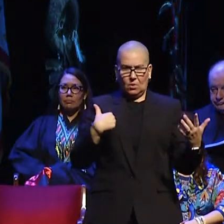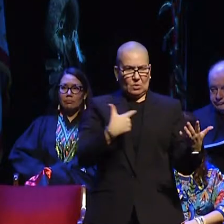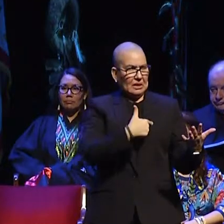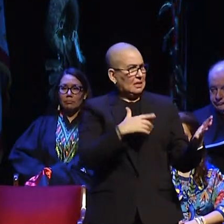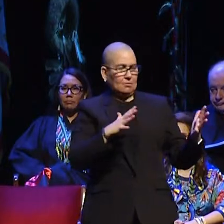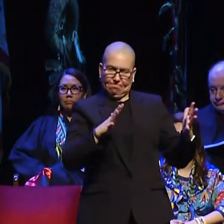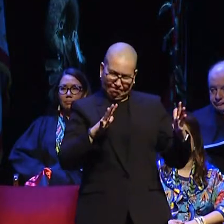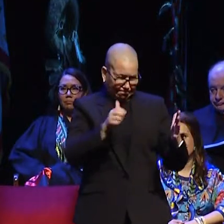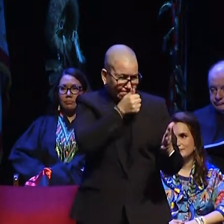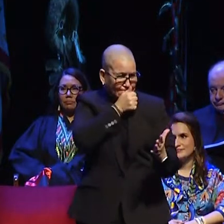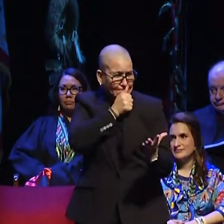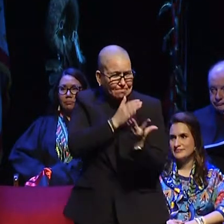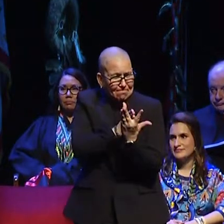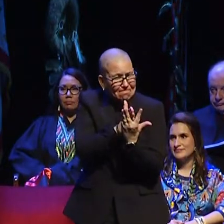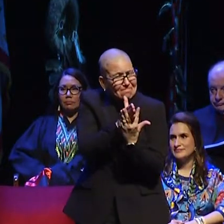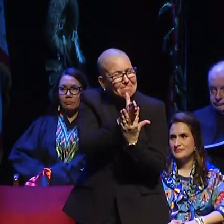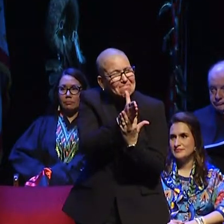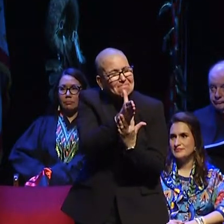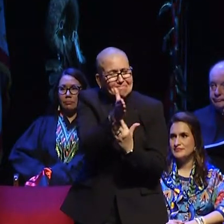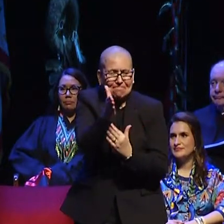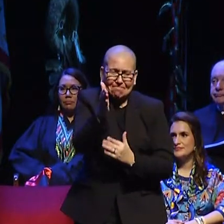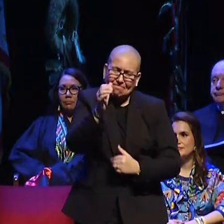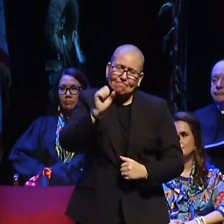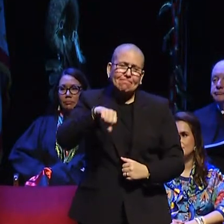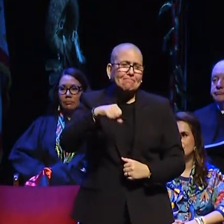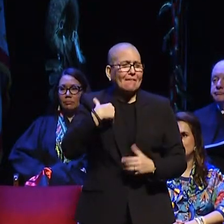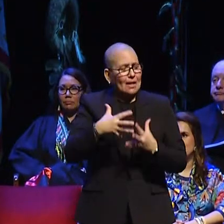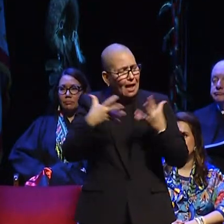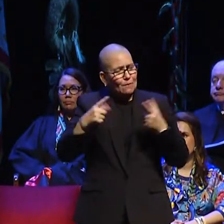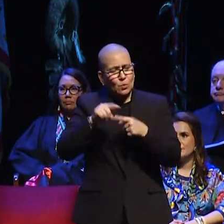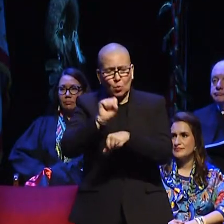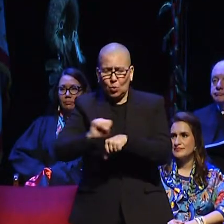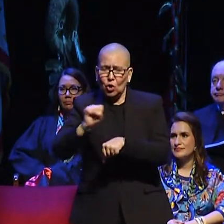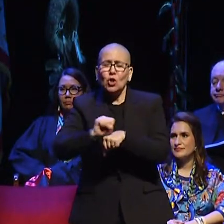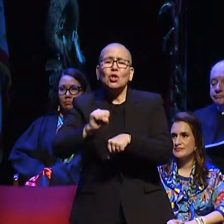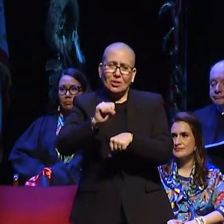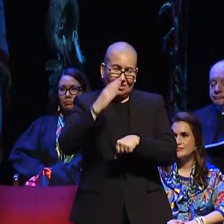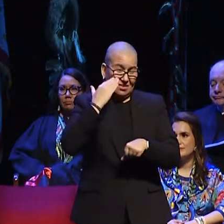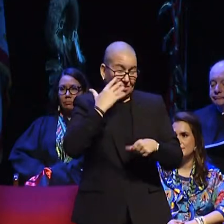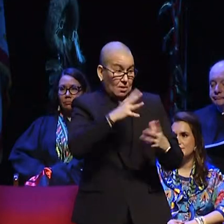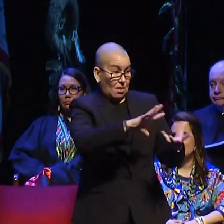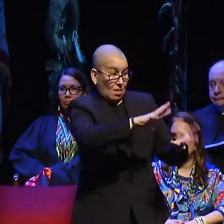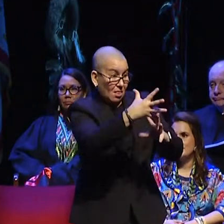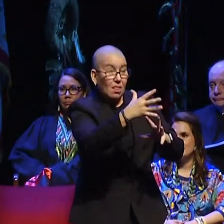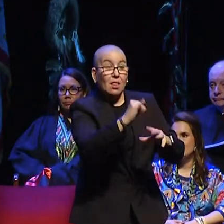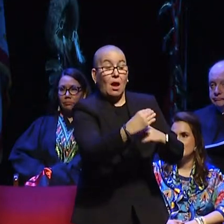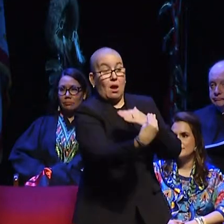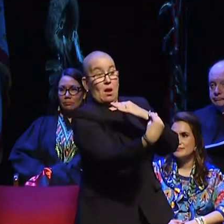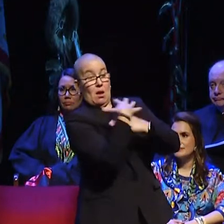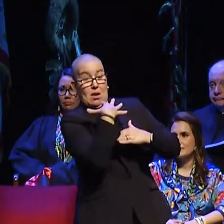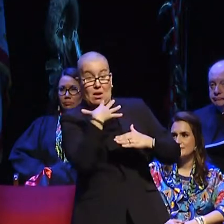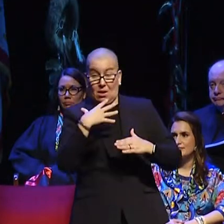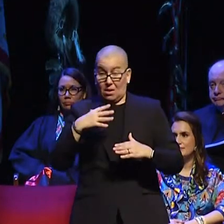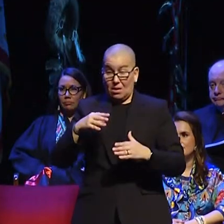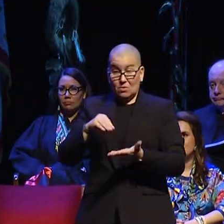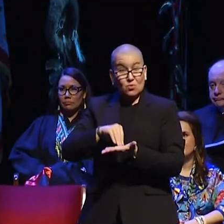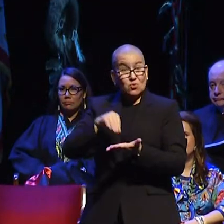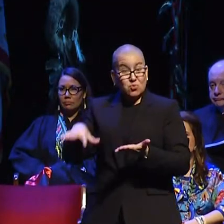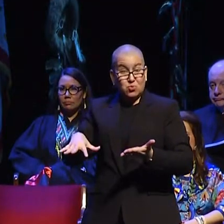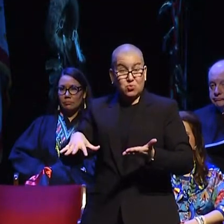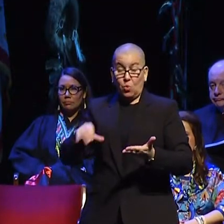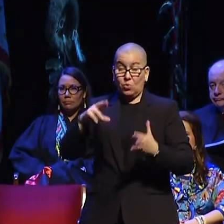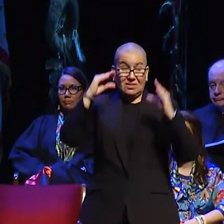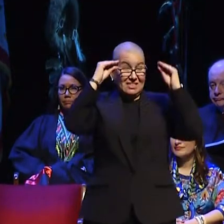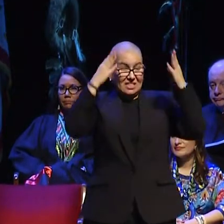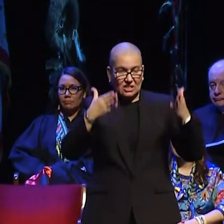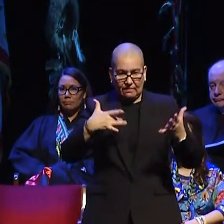done. Across the country, the pandemic disrupted the lives of our students. And despite the heroic efforts of teachers, students, and parents, many